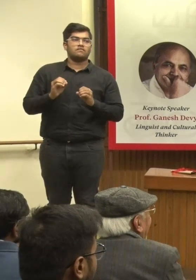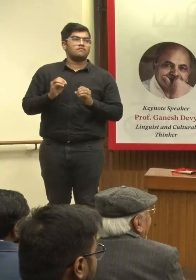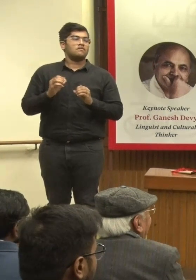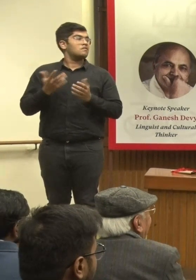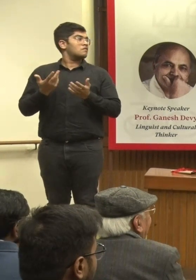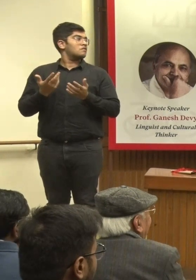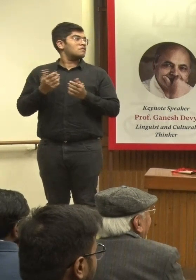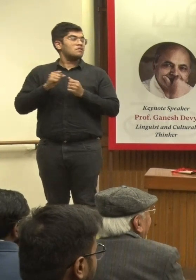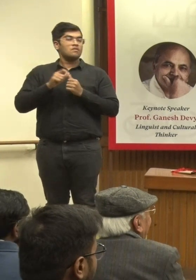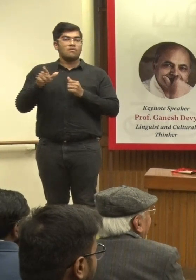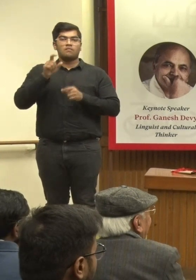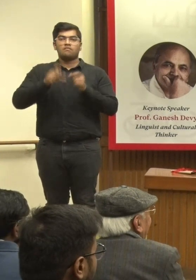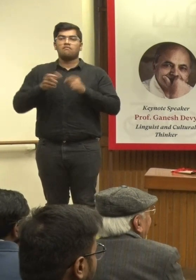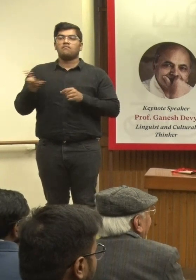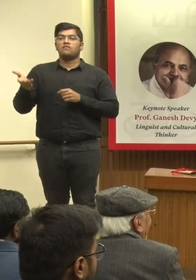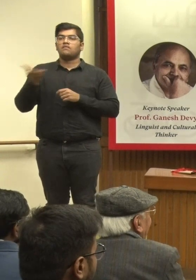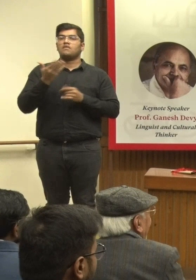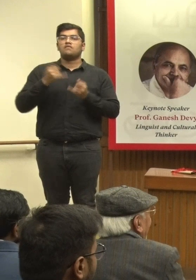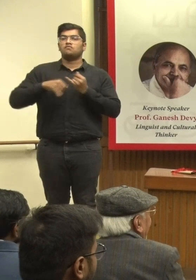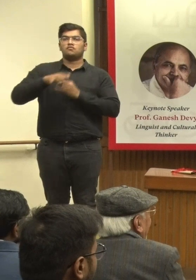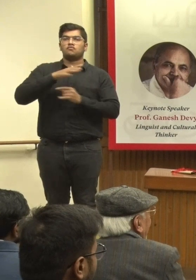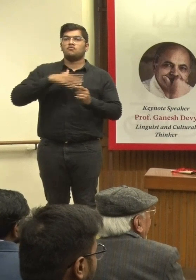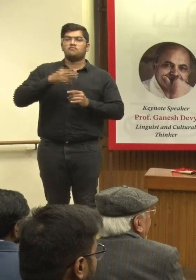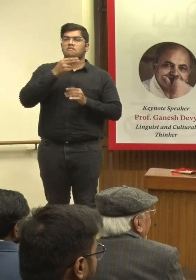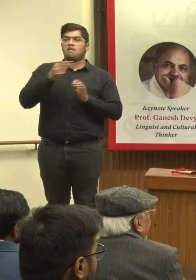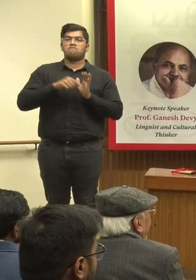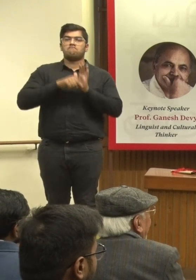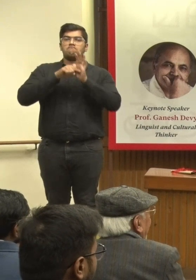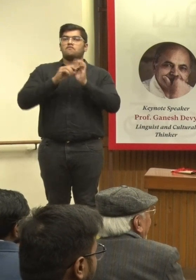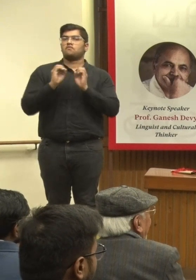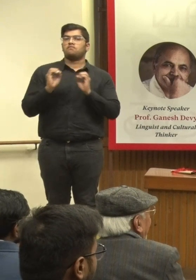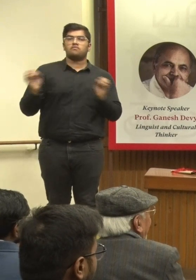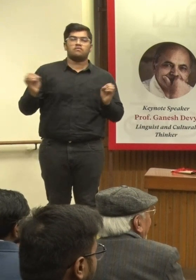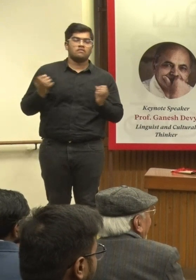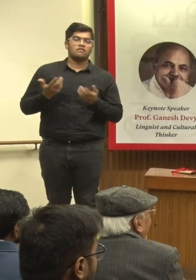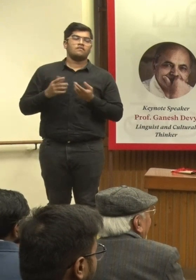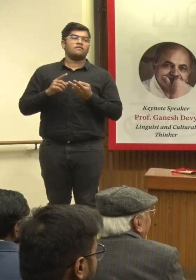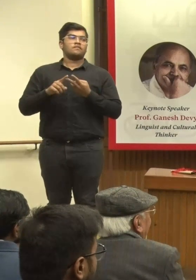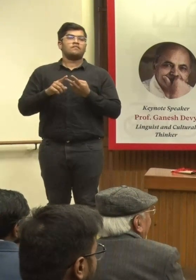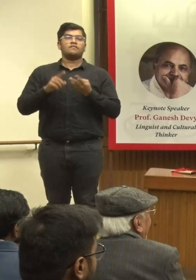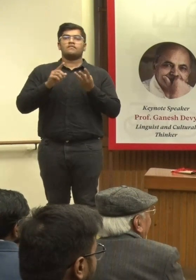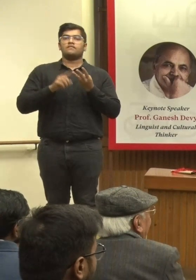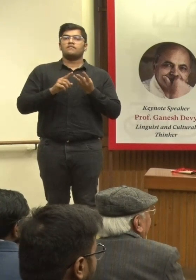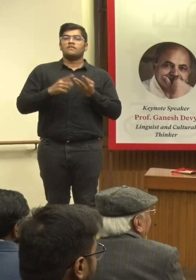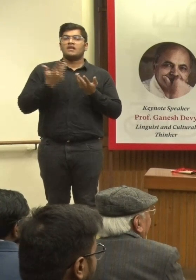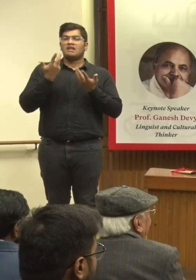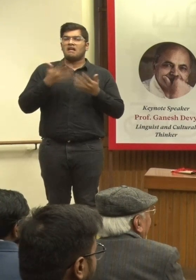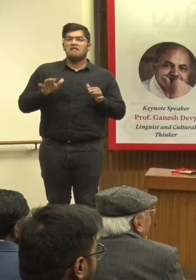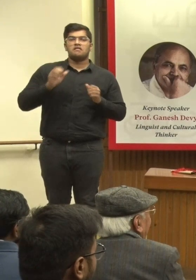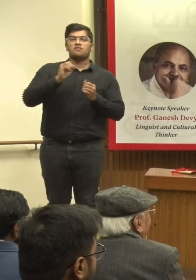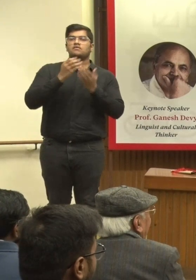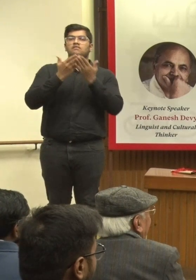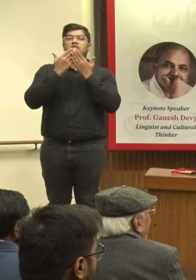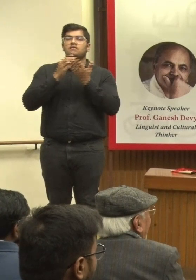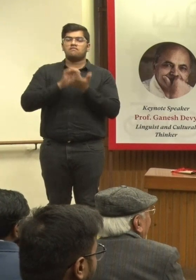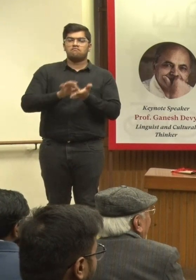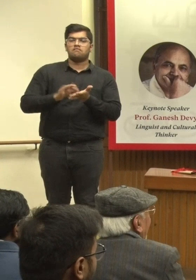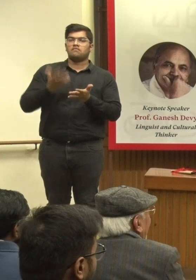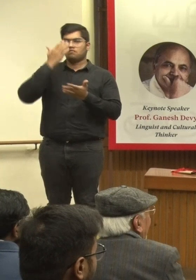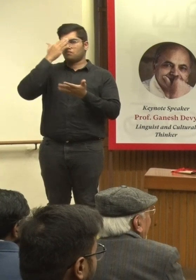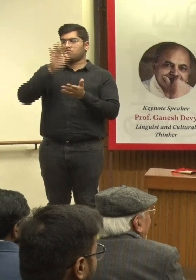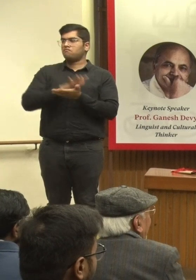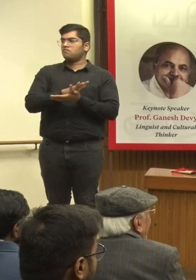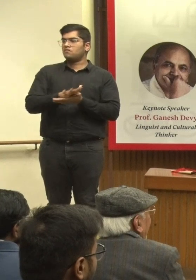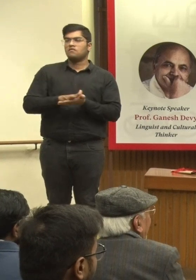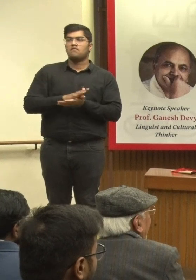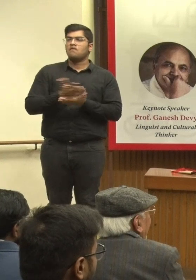None of them had social status. And none of them had any literacy except for some